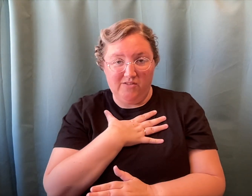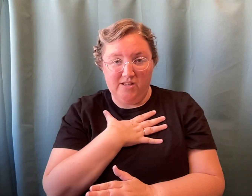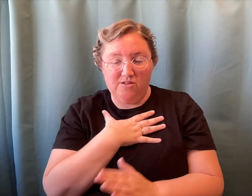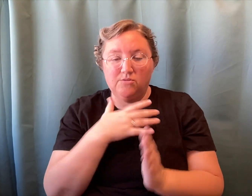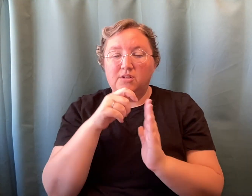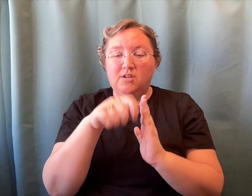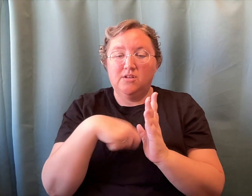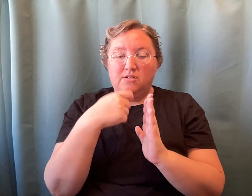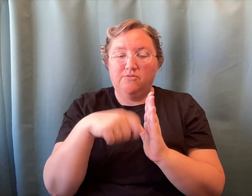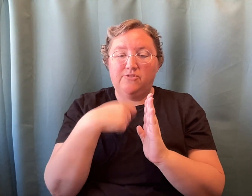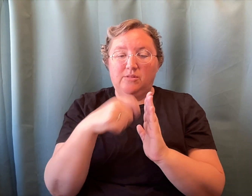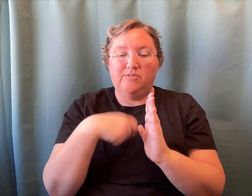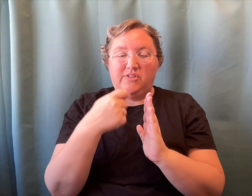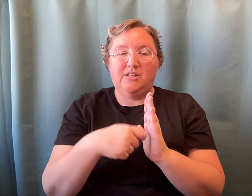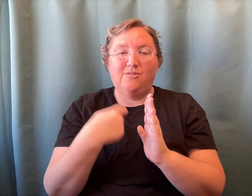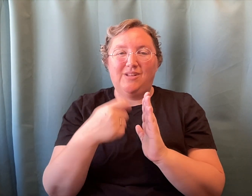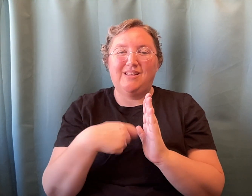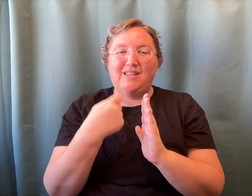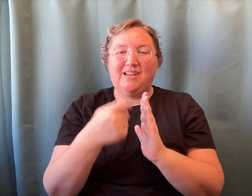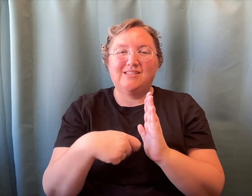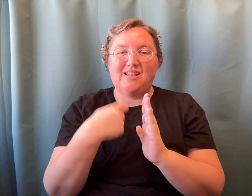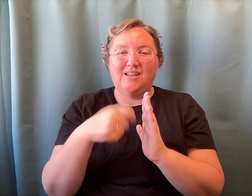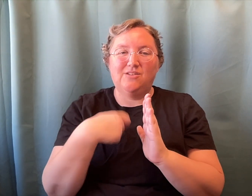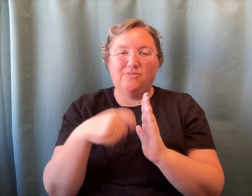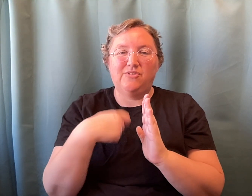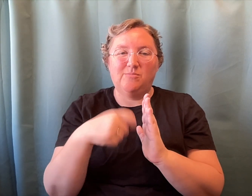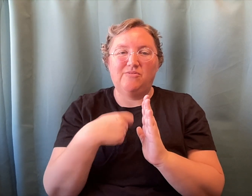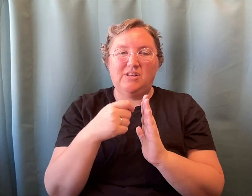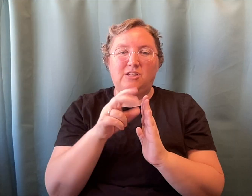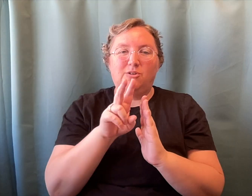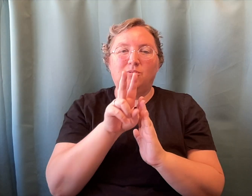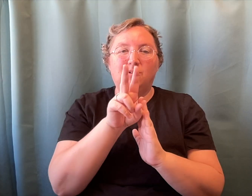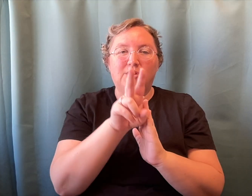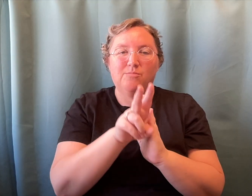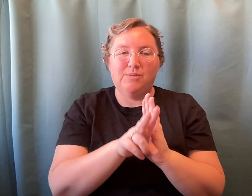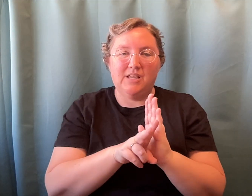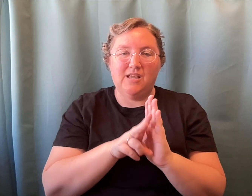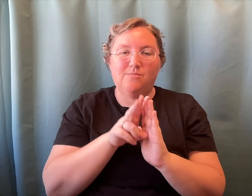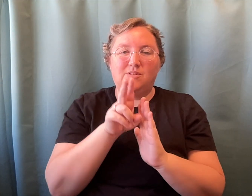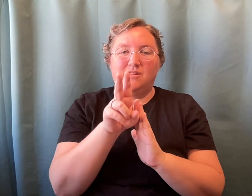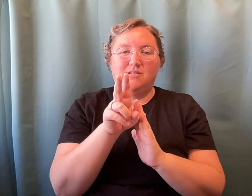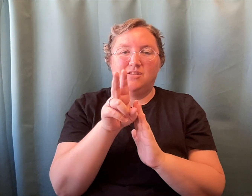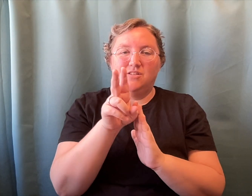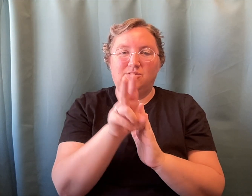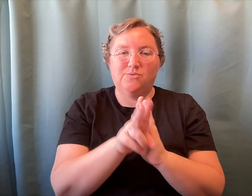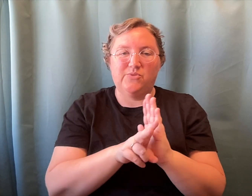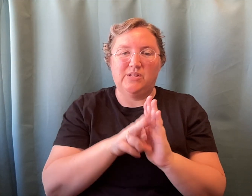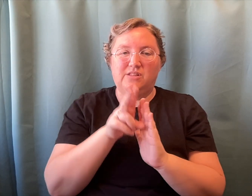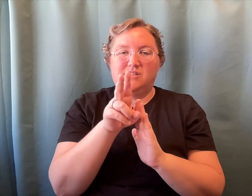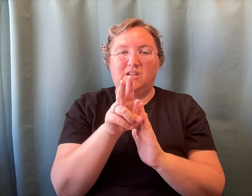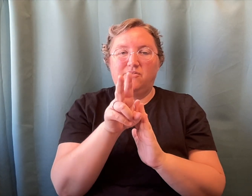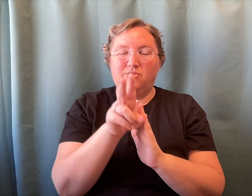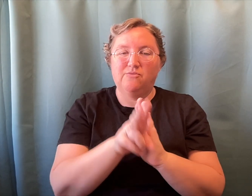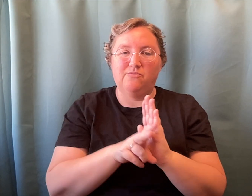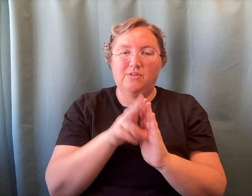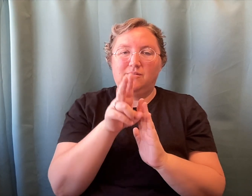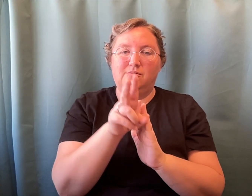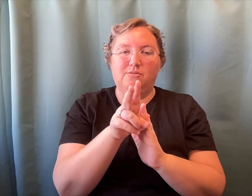that old. Film a video, and then that sign to film a video became just used with the sign for, or the